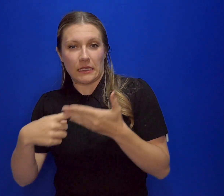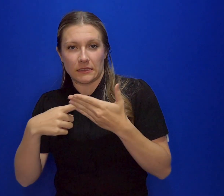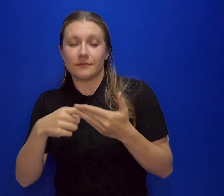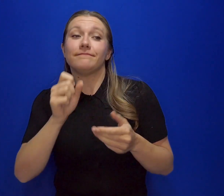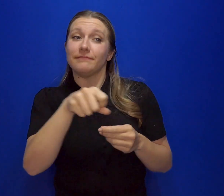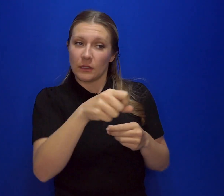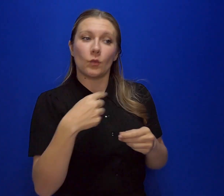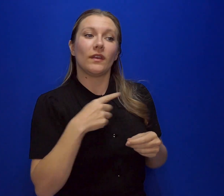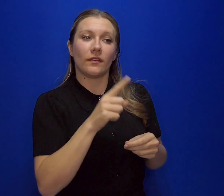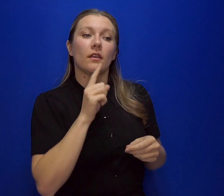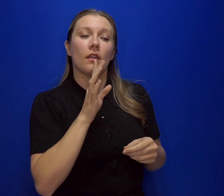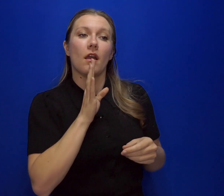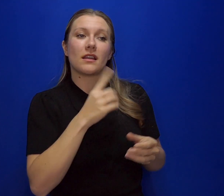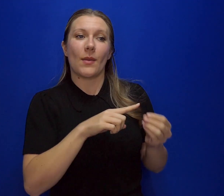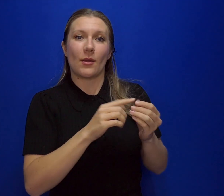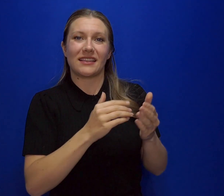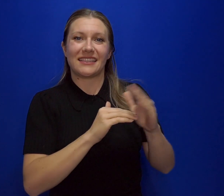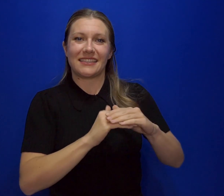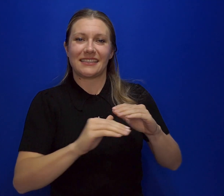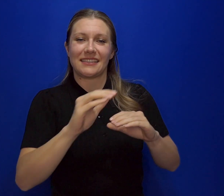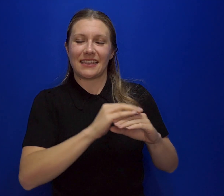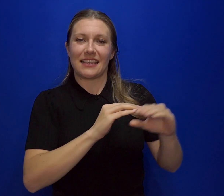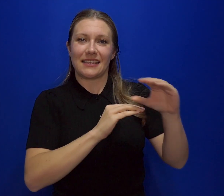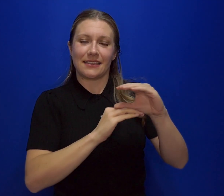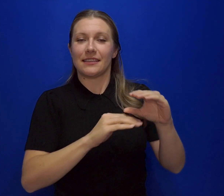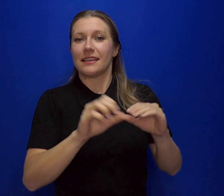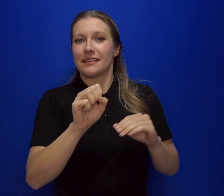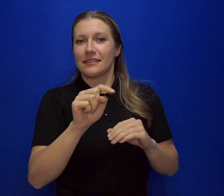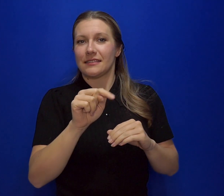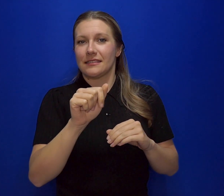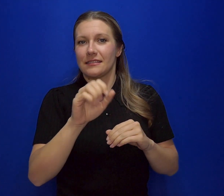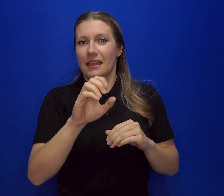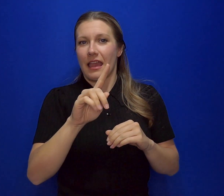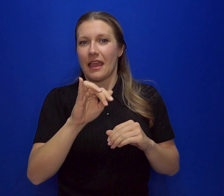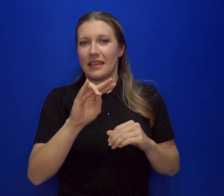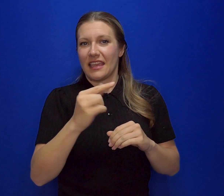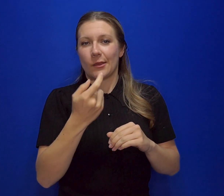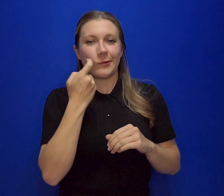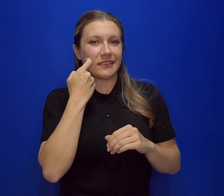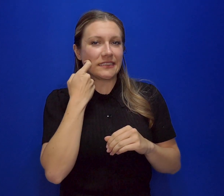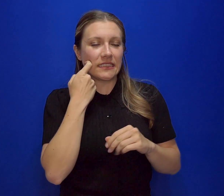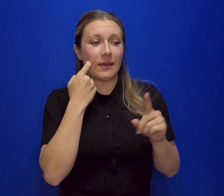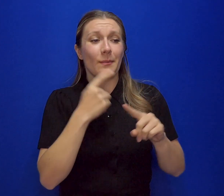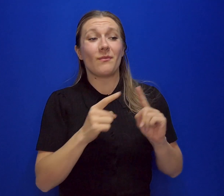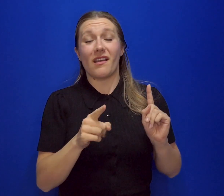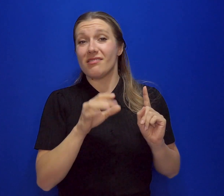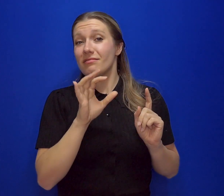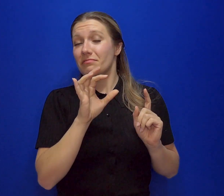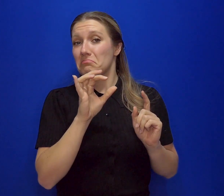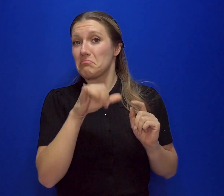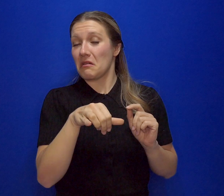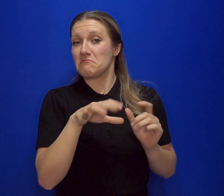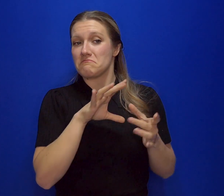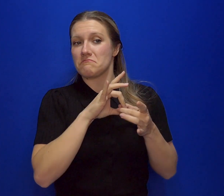talked about stacking, I think, recently in an episode, but that kind of goes along with